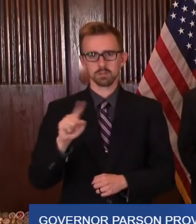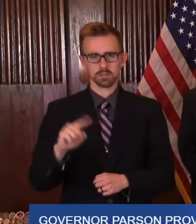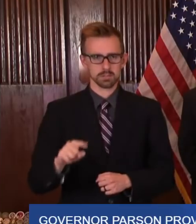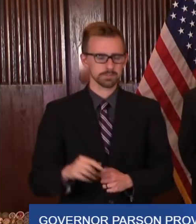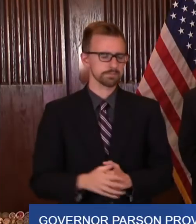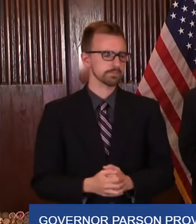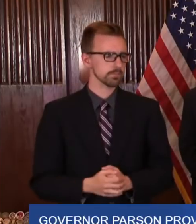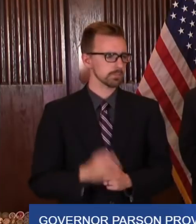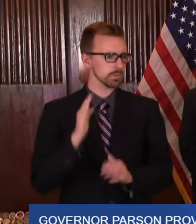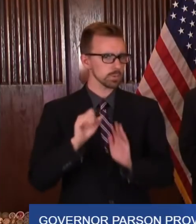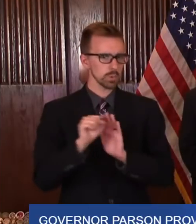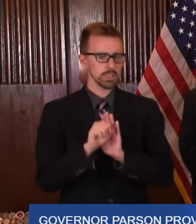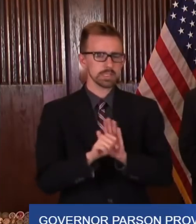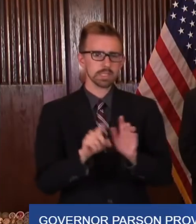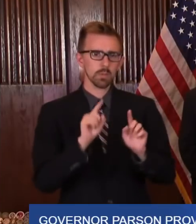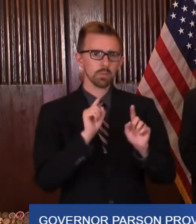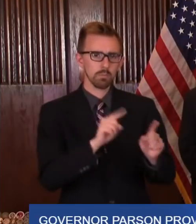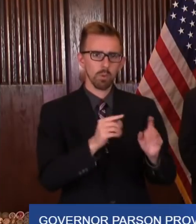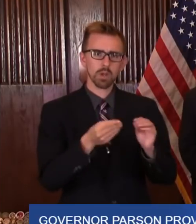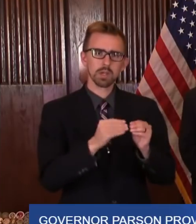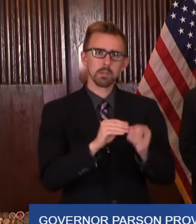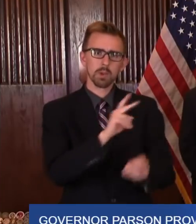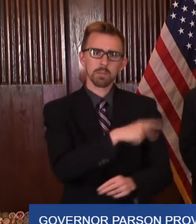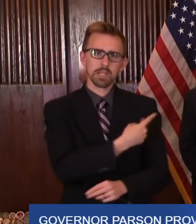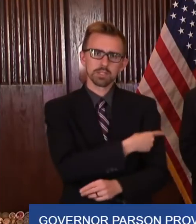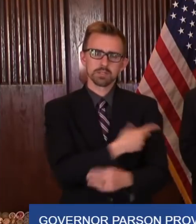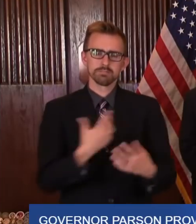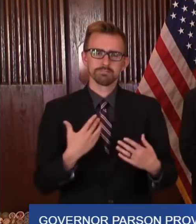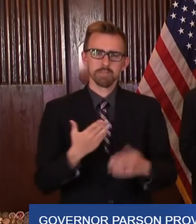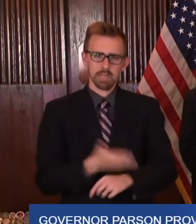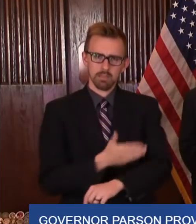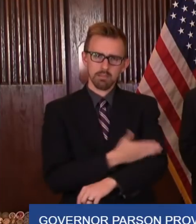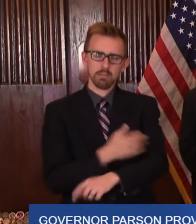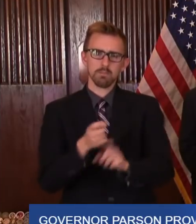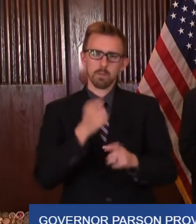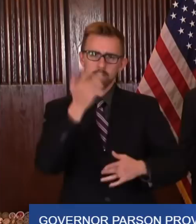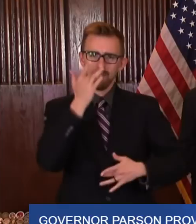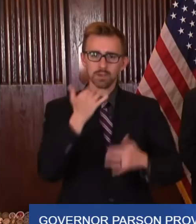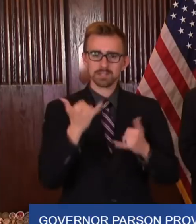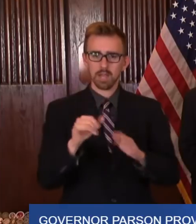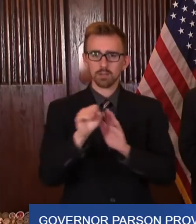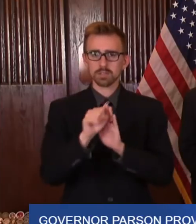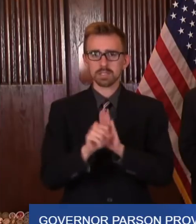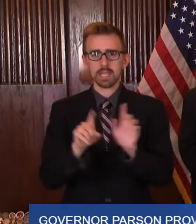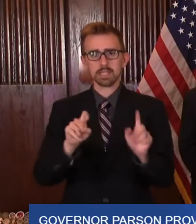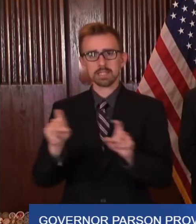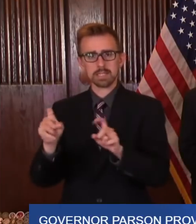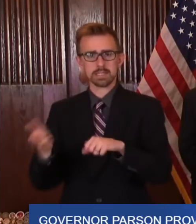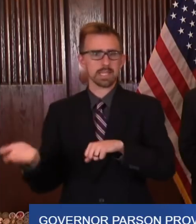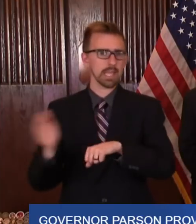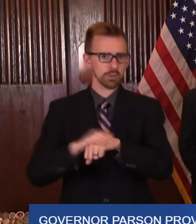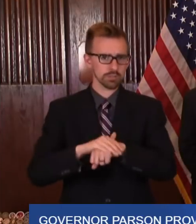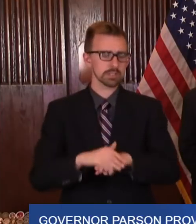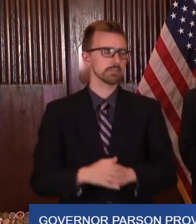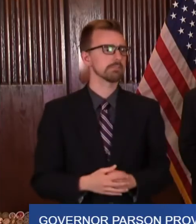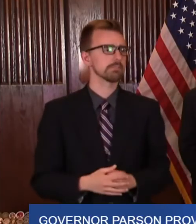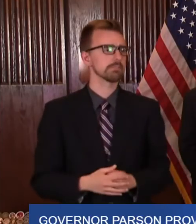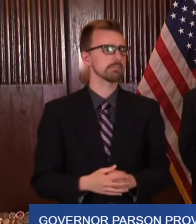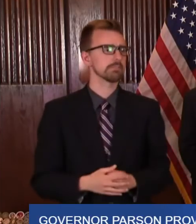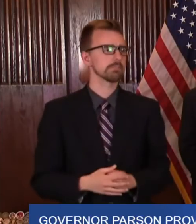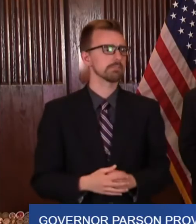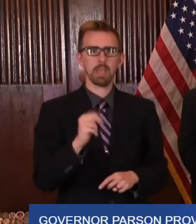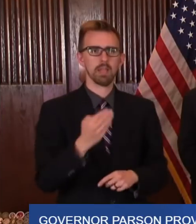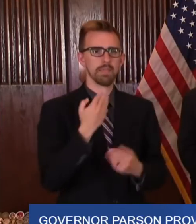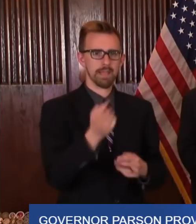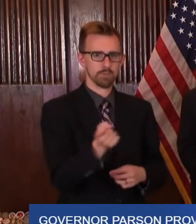Will the state be reporting the number of patients who have recovered from the virus now that the state's testing capabilities have vastly increased? Megan, thanks